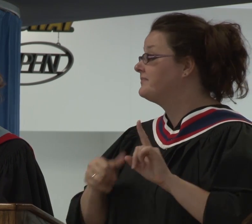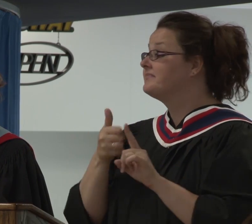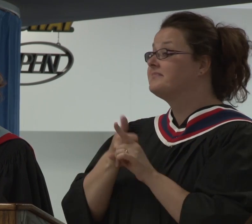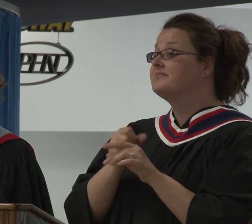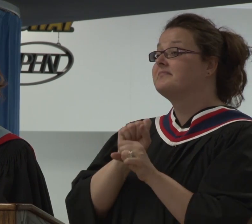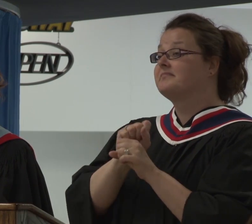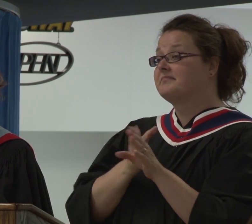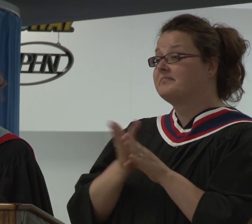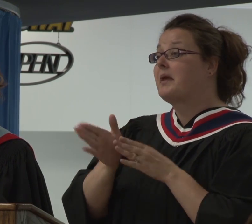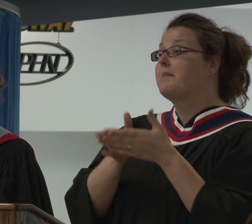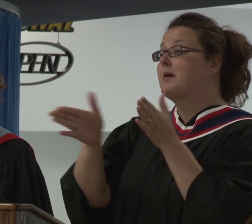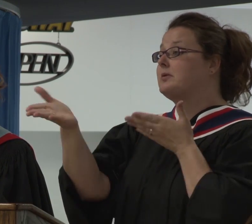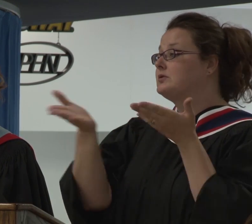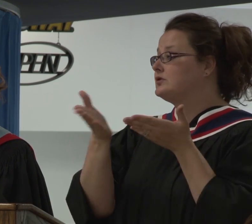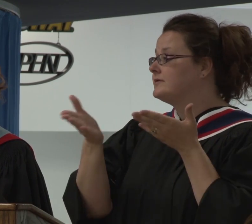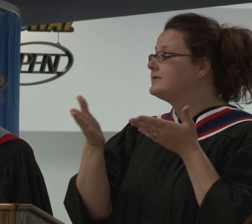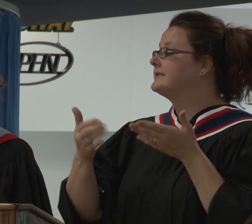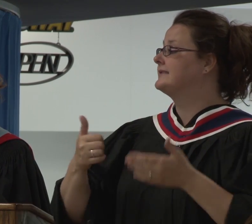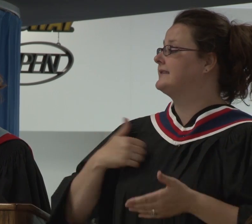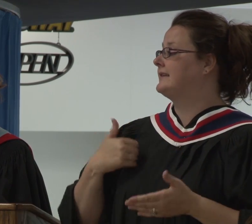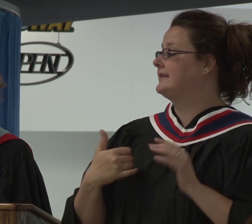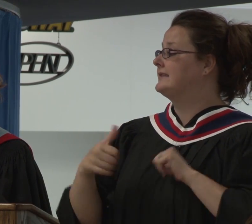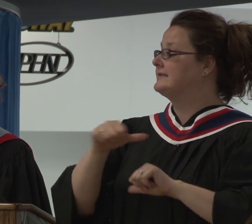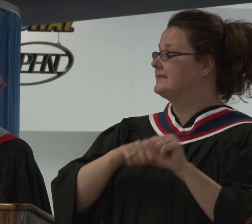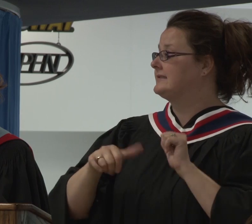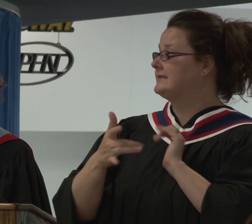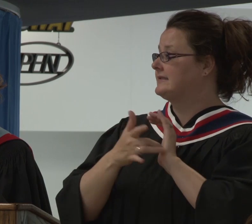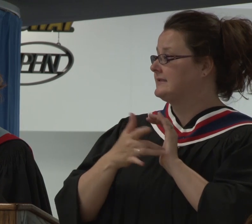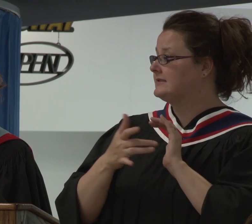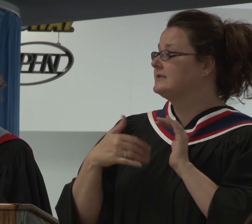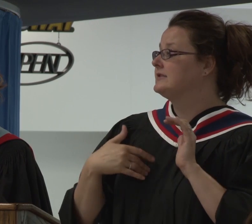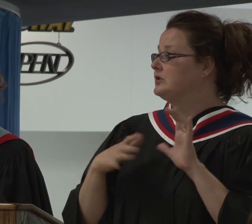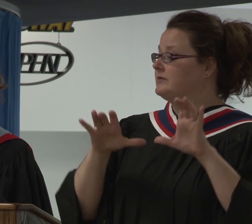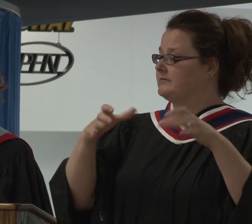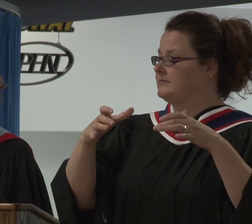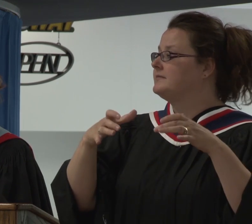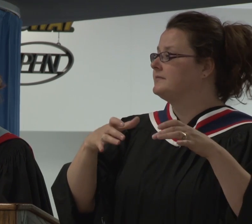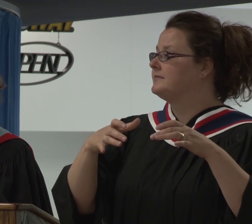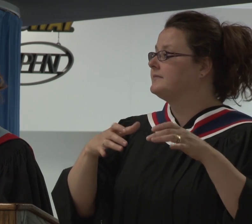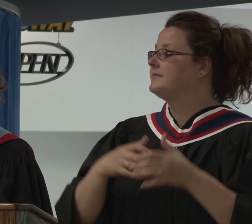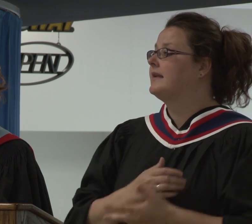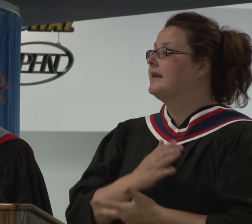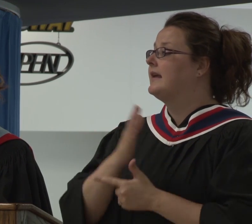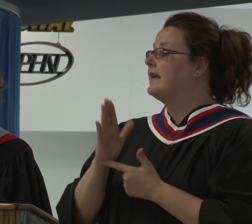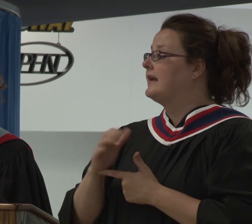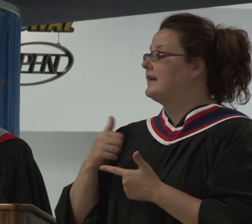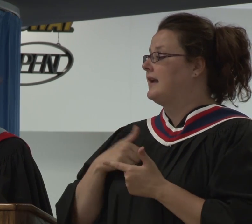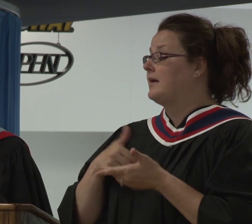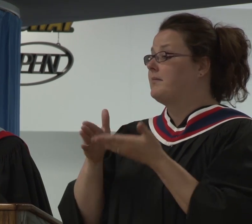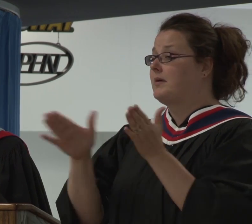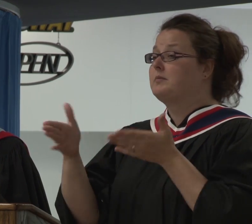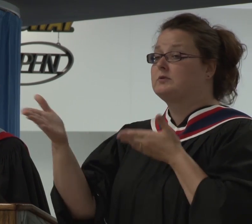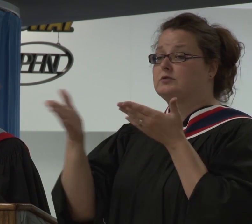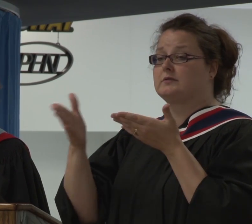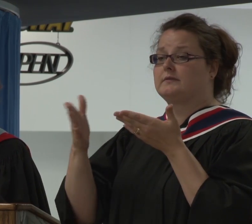in the public service with the Canada Science and Technology Museums Corporation, Canada Public Service Agency, now the Treasury